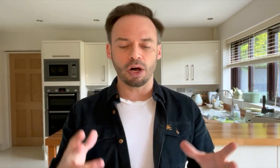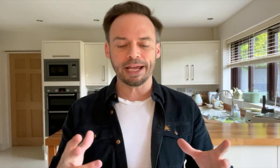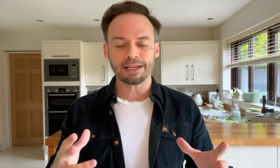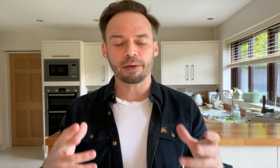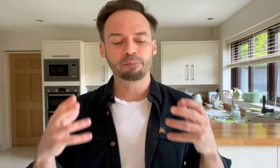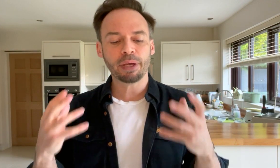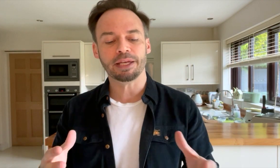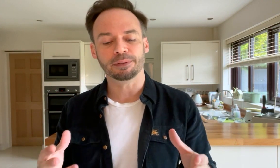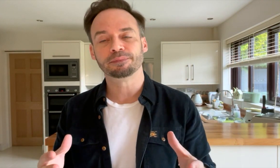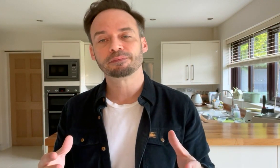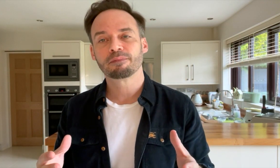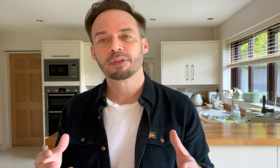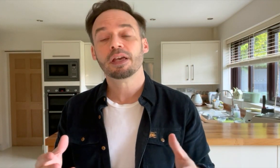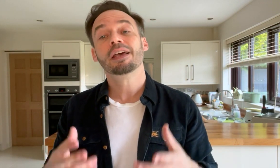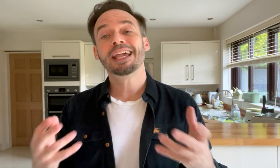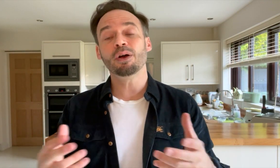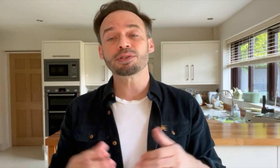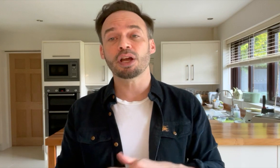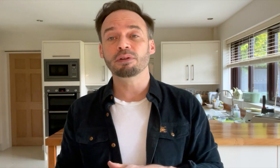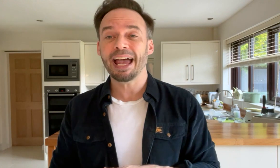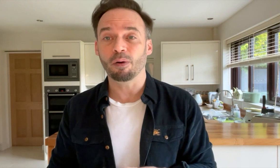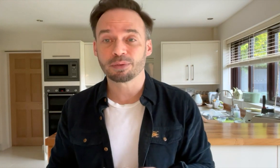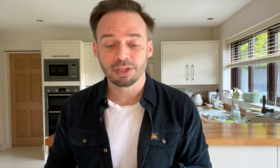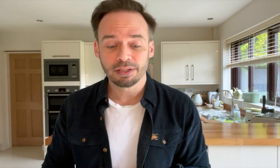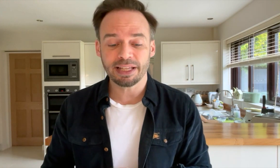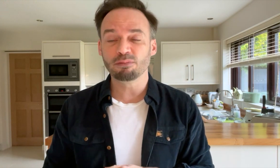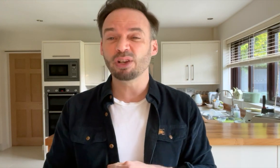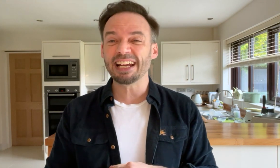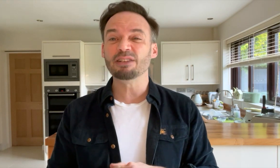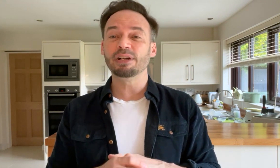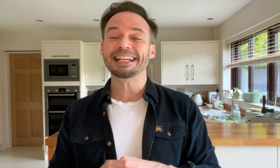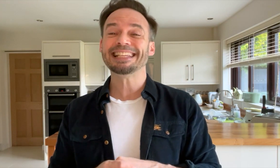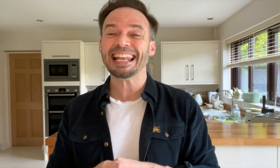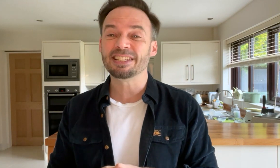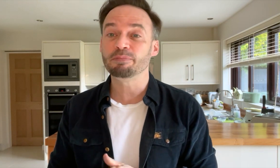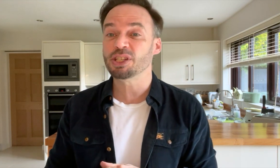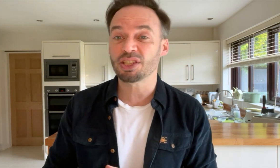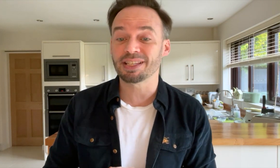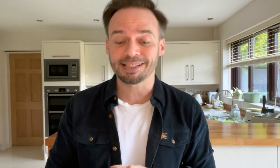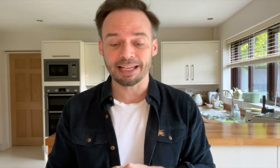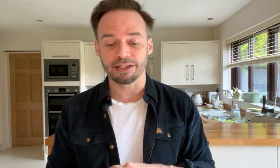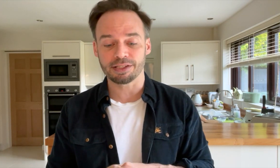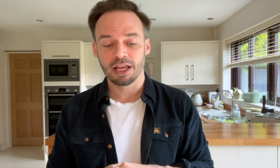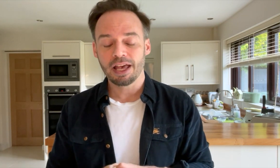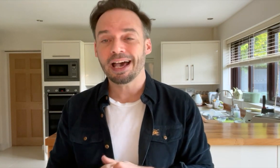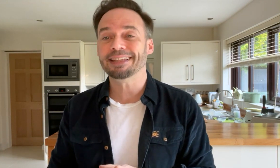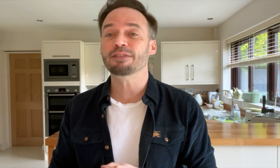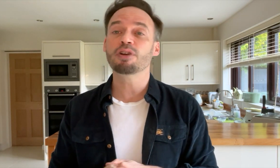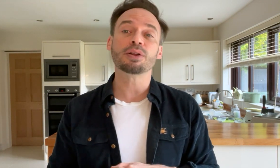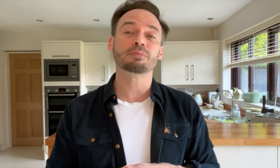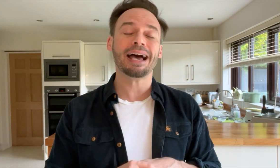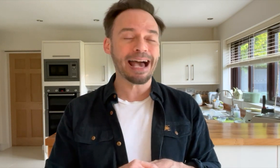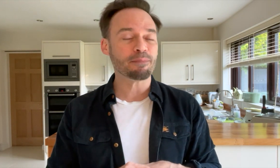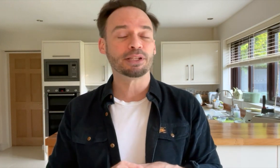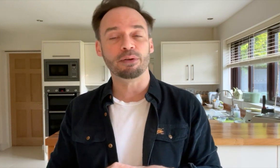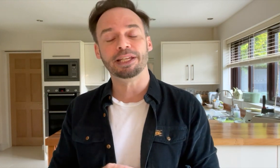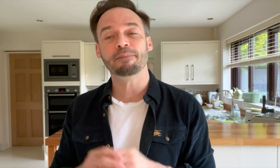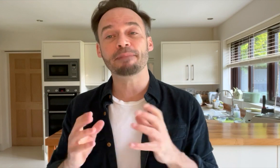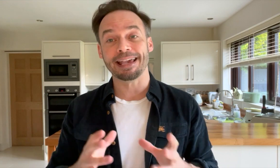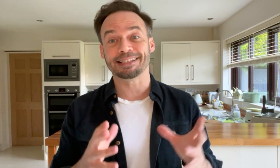appeal it also helped that they're really really talented musicians and singers and they wrote some absolutely amazing